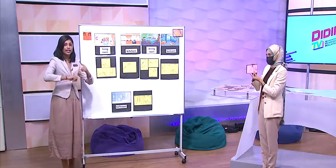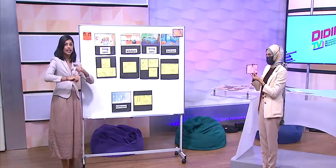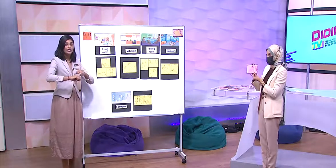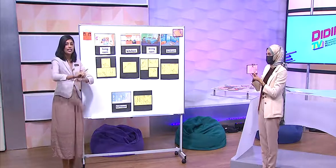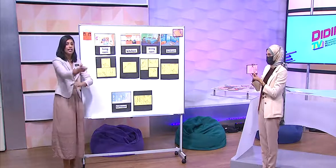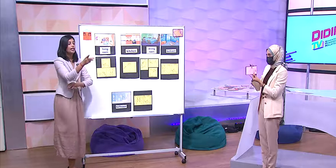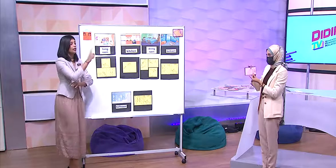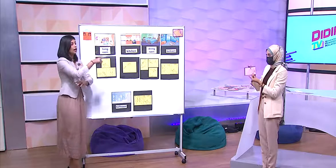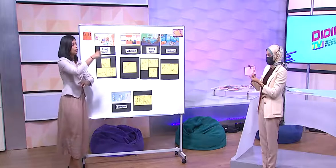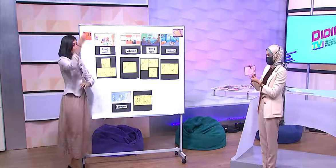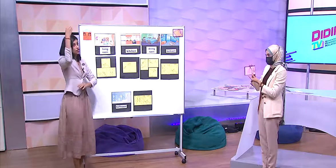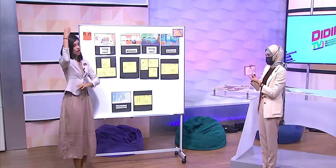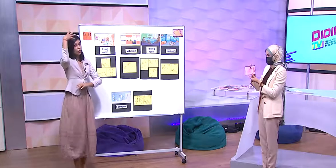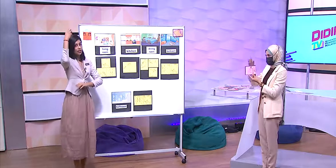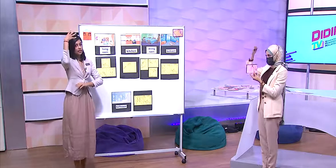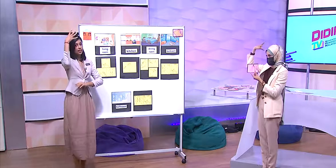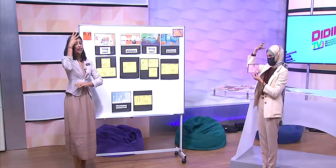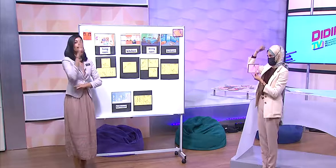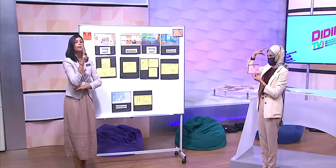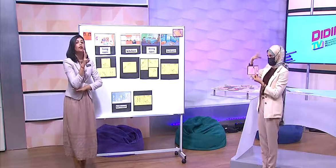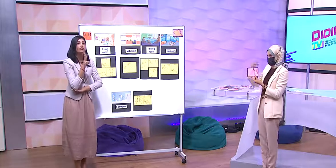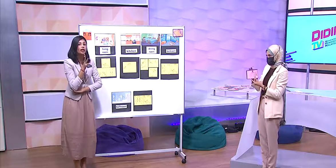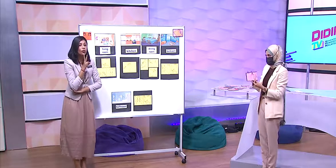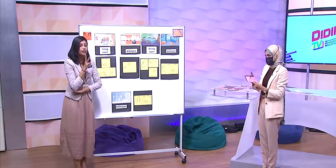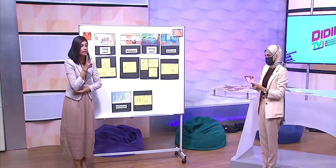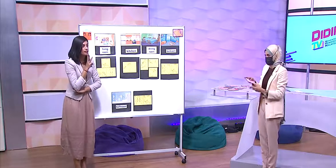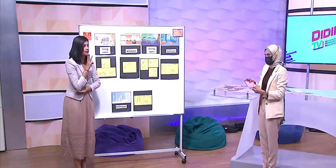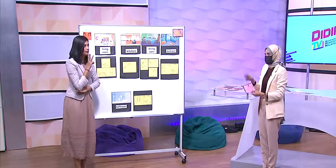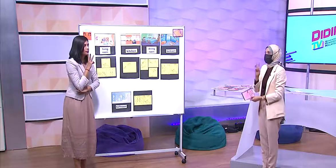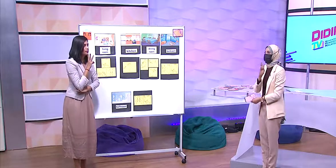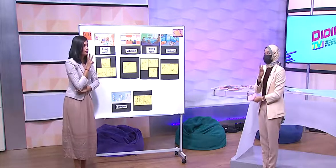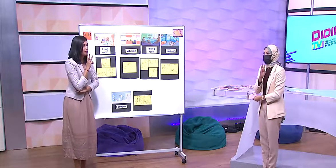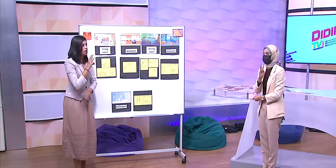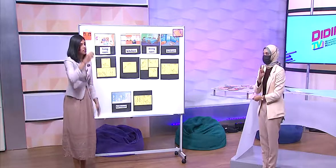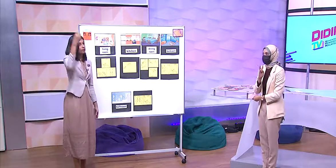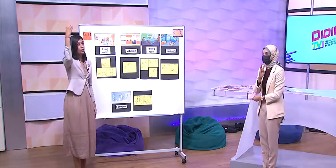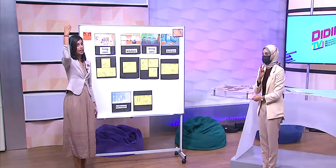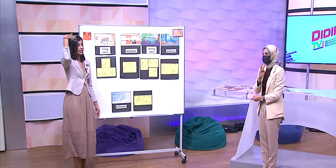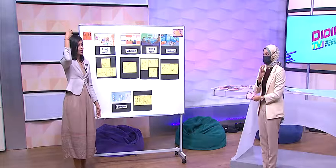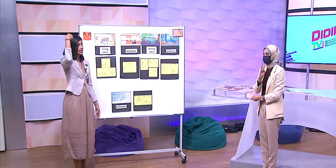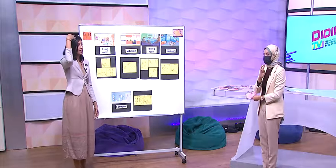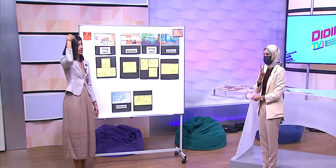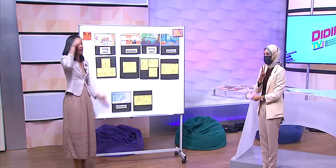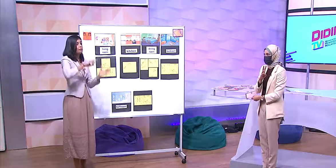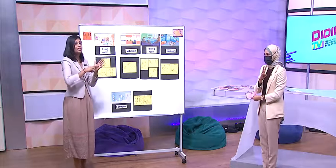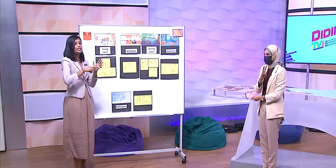is shower, but you have to add water. Water. Because it's only this, it means the